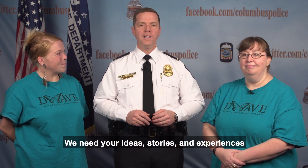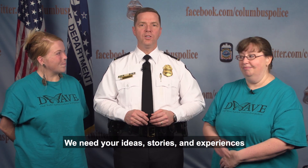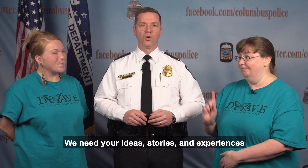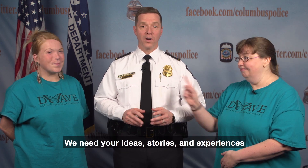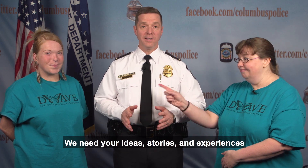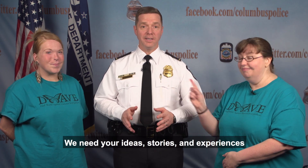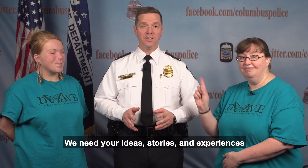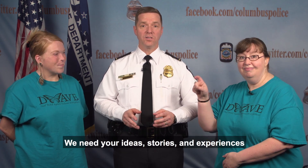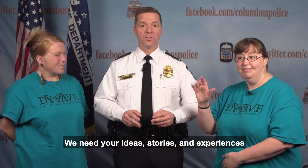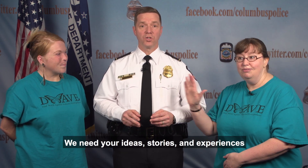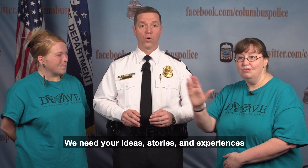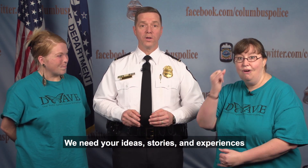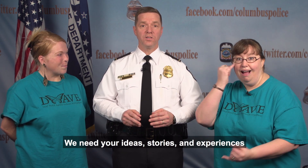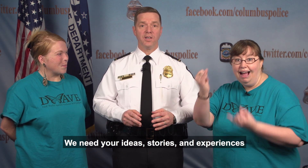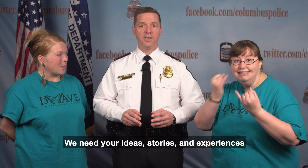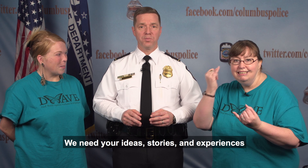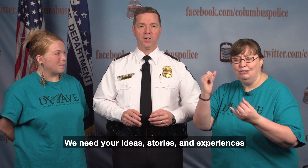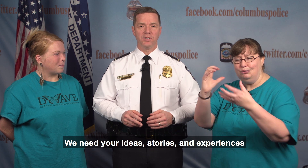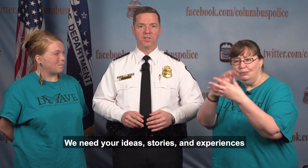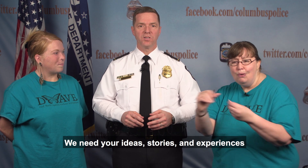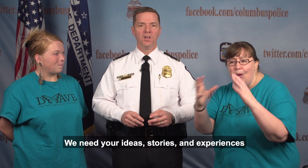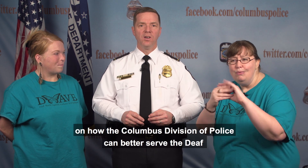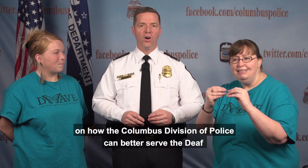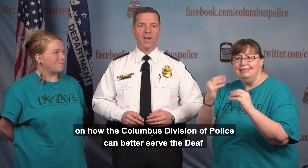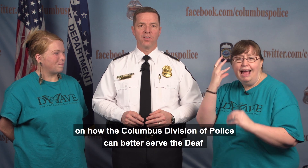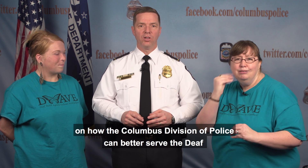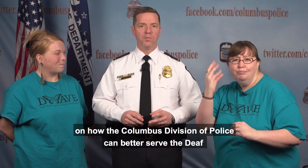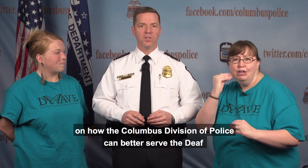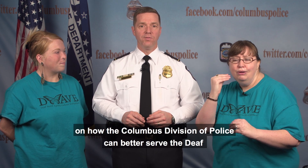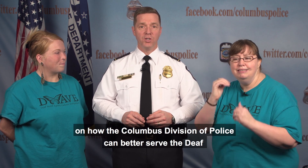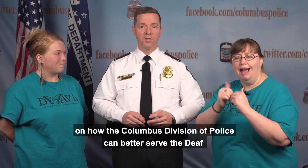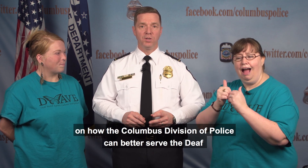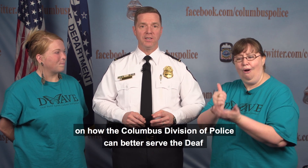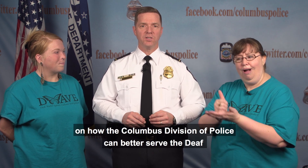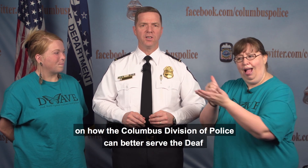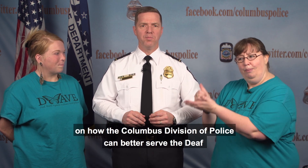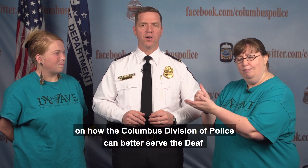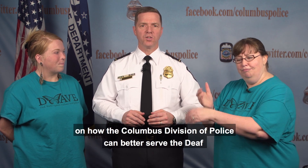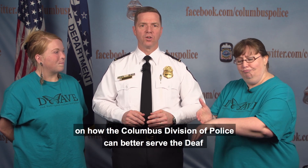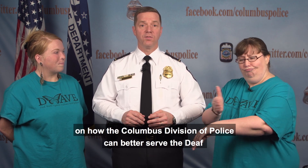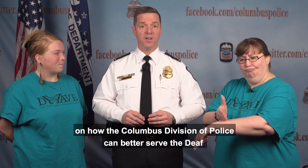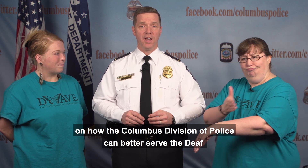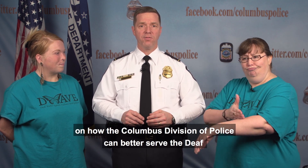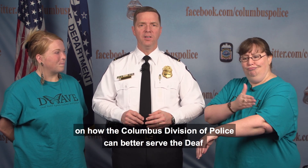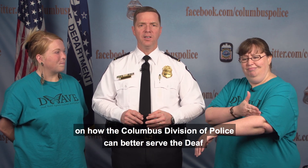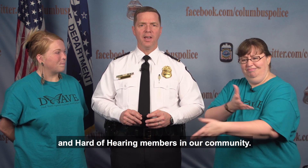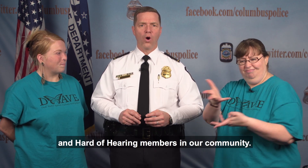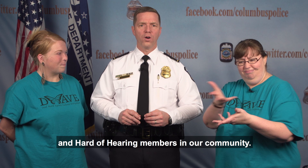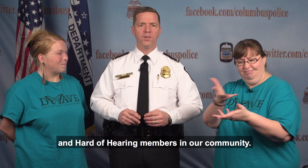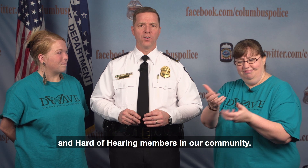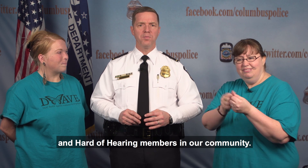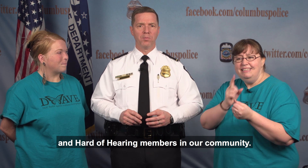We need your ideas, stories, and experiences on how the Columbus Division of Police can better serve the Deaf